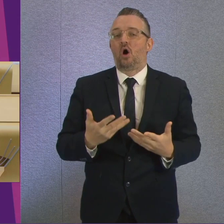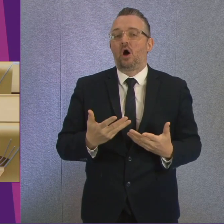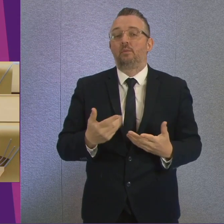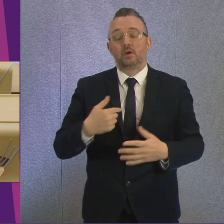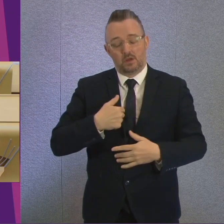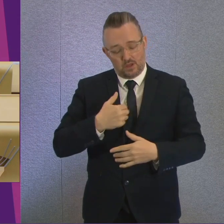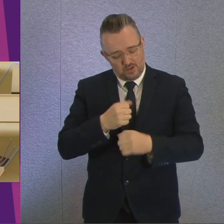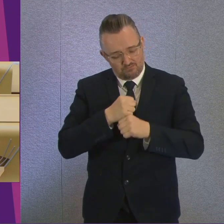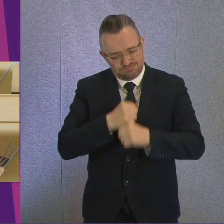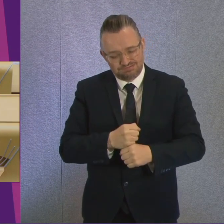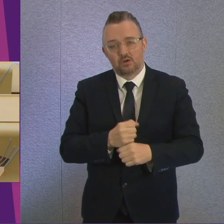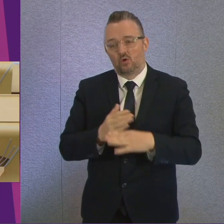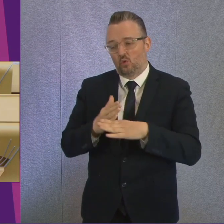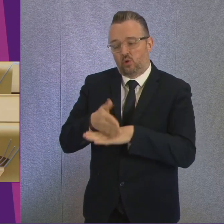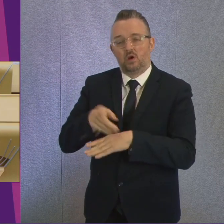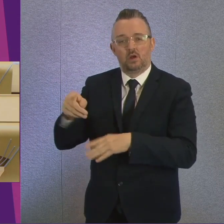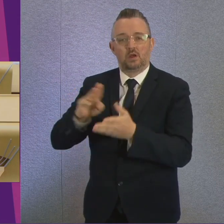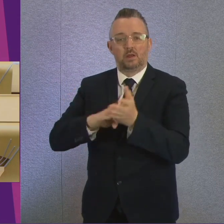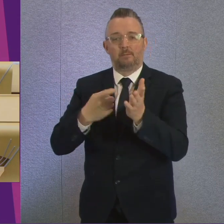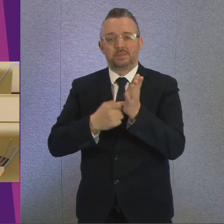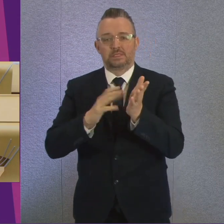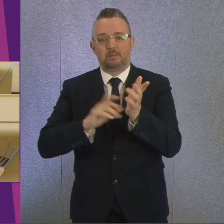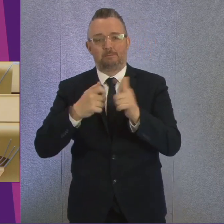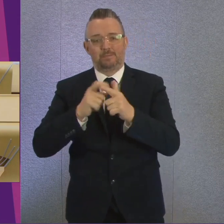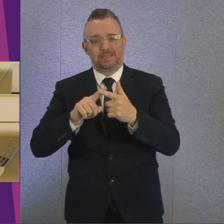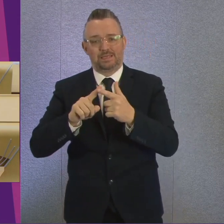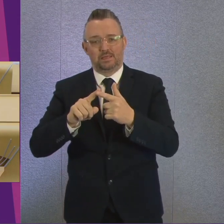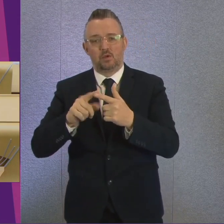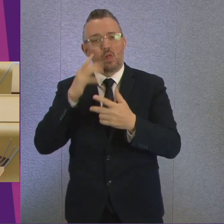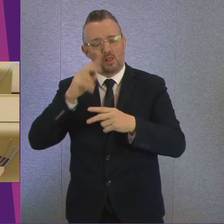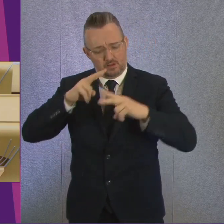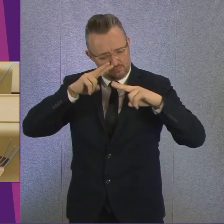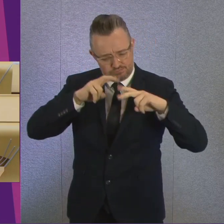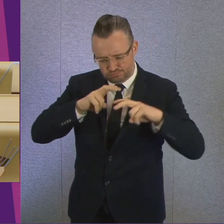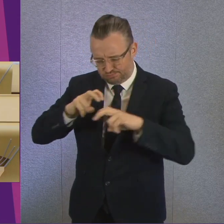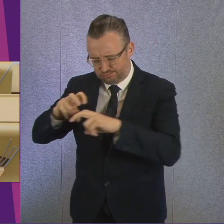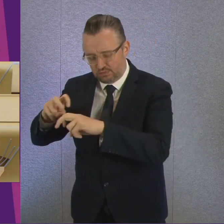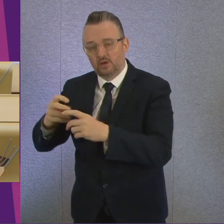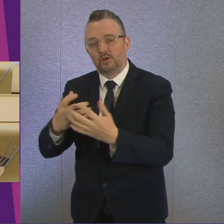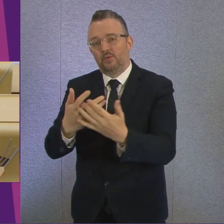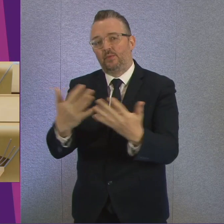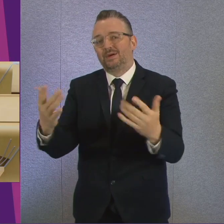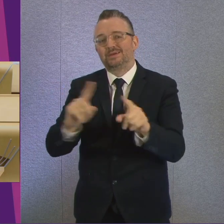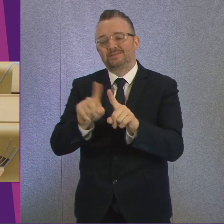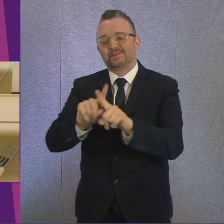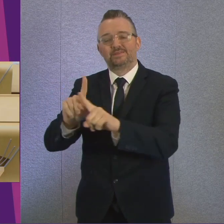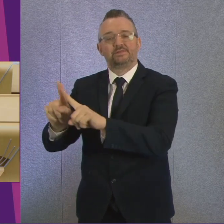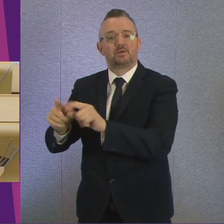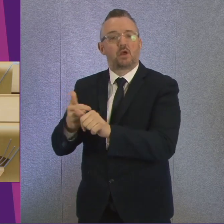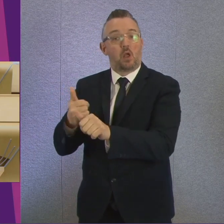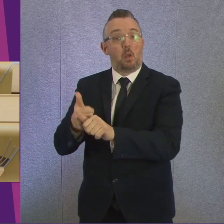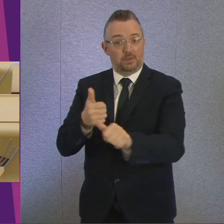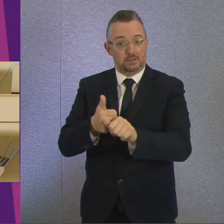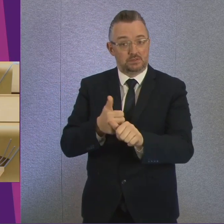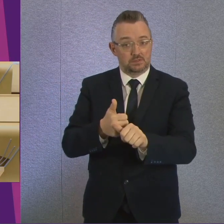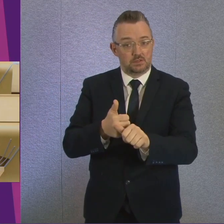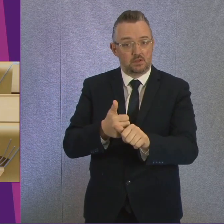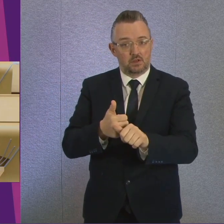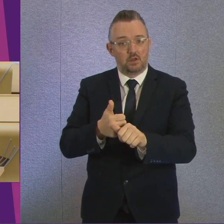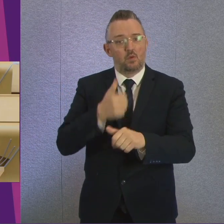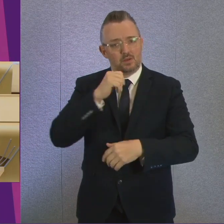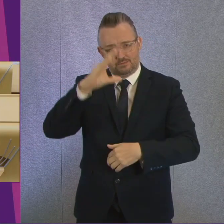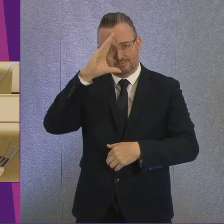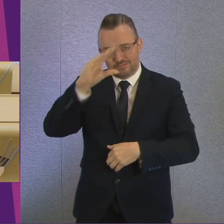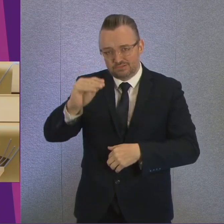to work with Mr McKee to look at all the companies that have come forward to us, what has happened with those